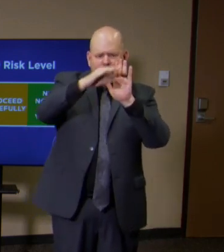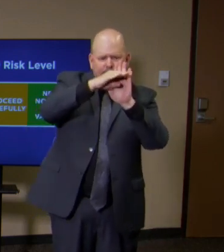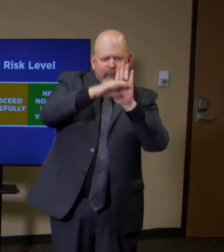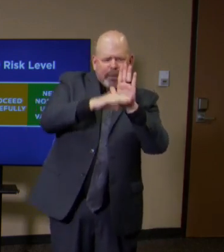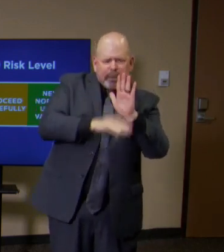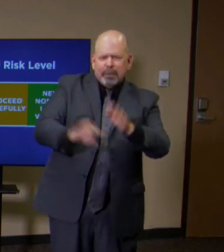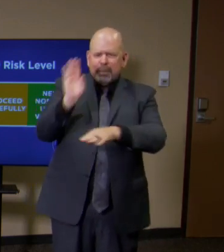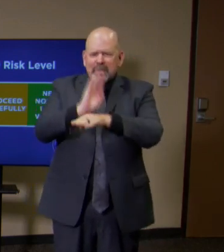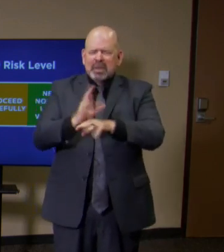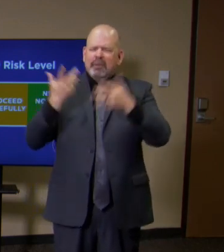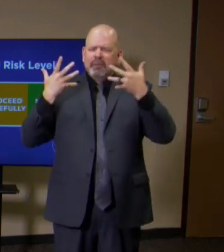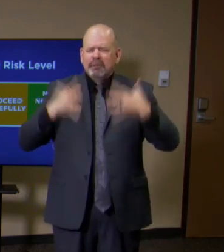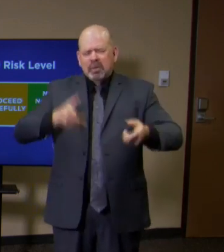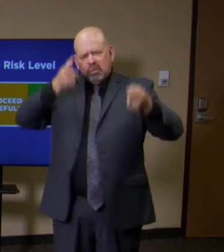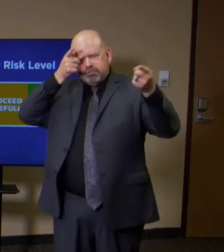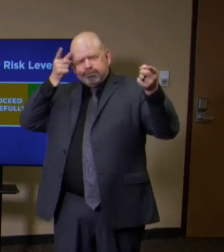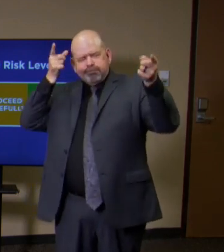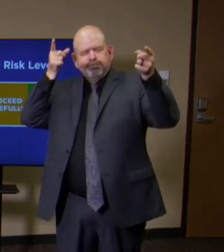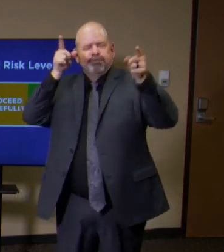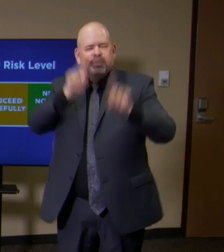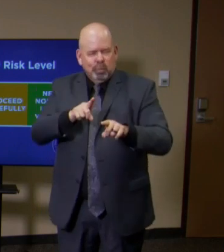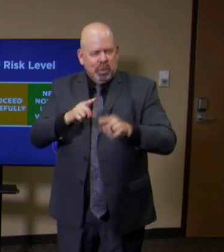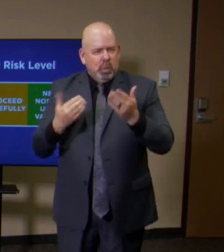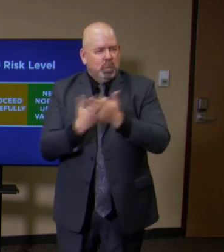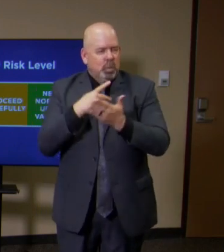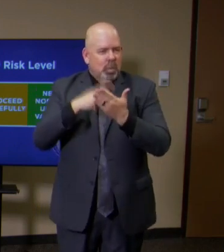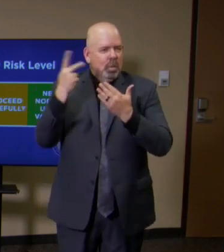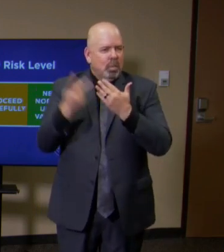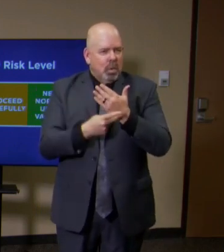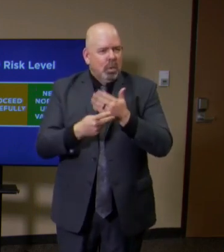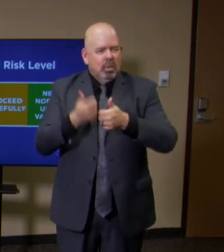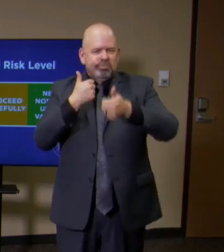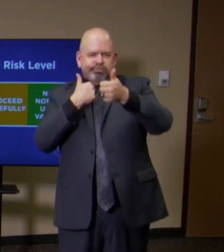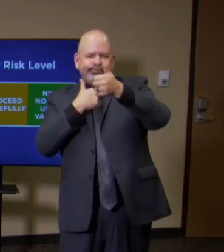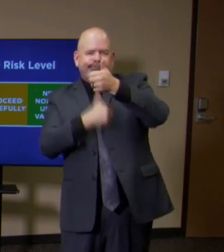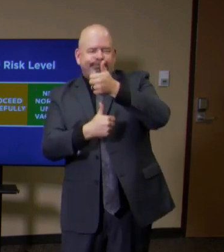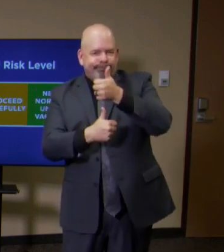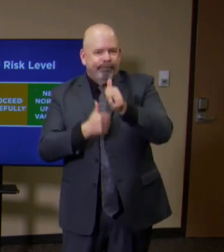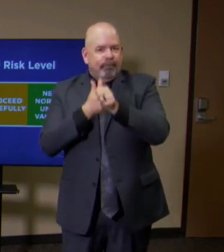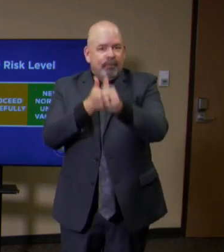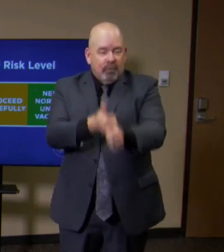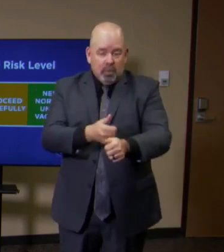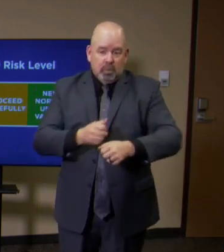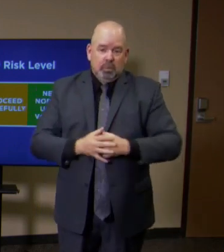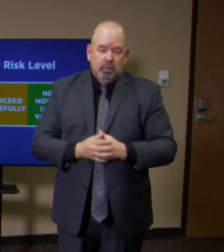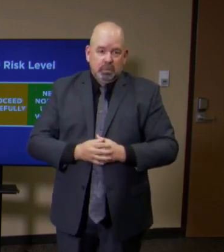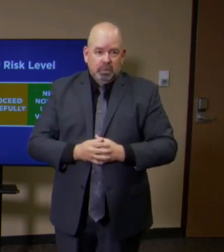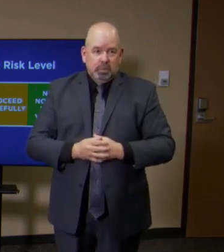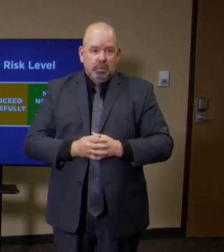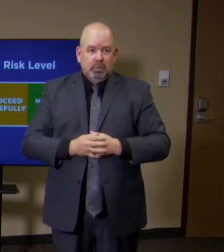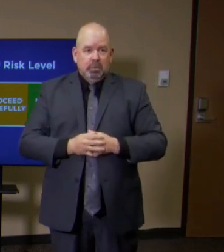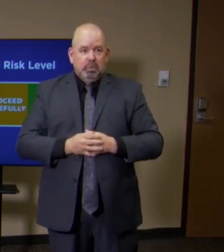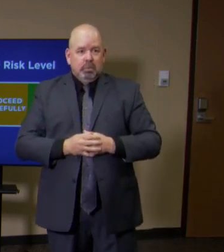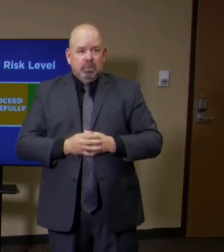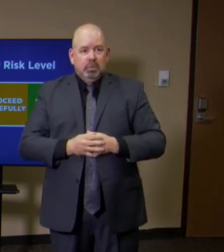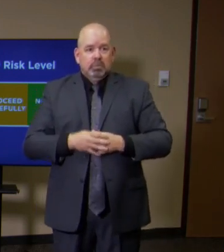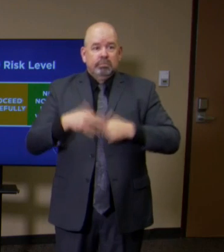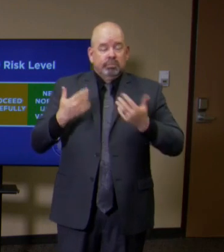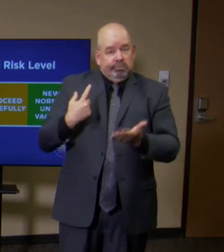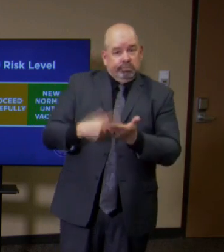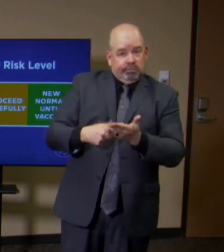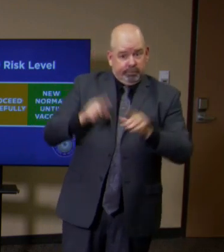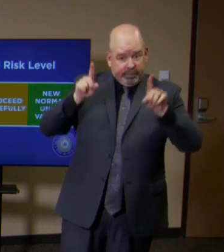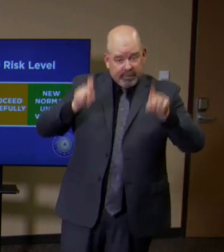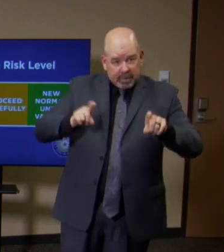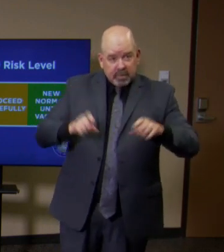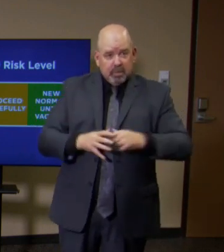On testing news, got some good news on testing. So Ellis Davis, we have enough kits to keep Ellis Davis open until the end of